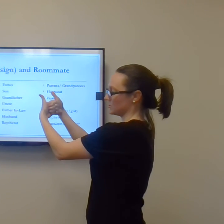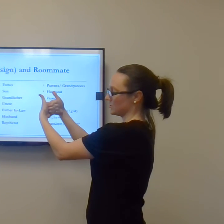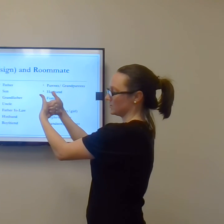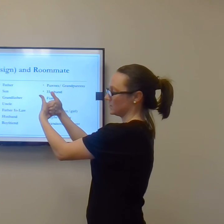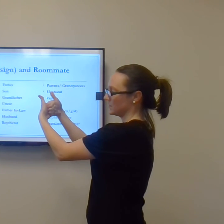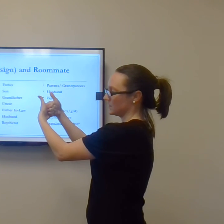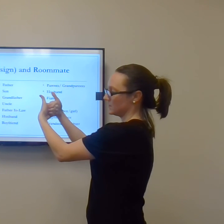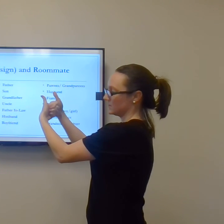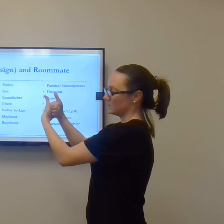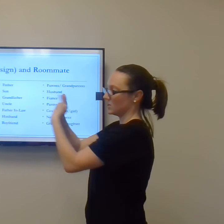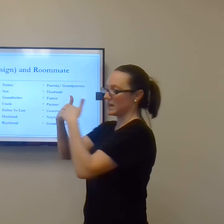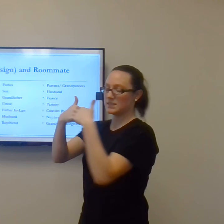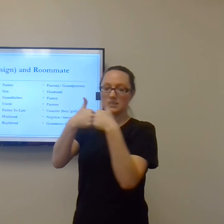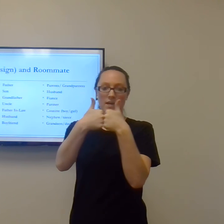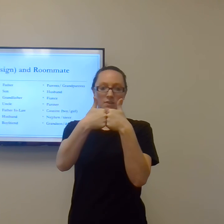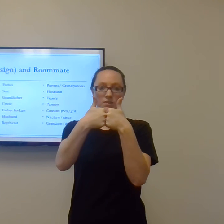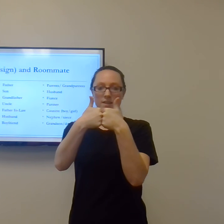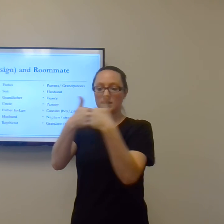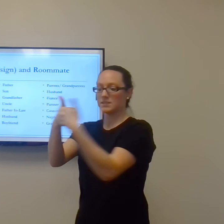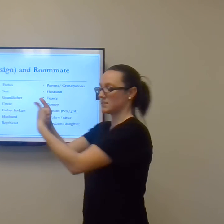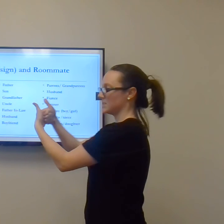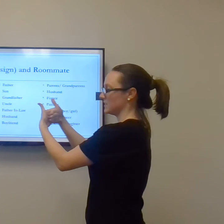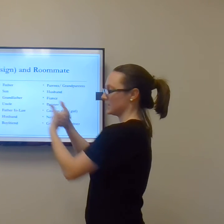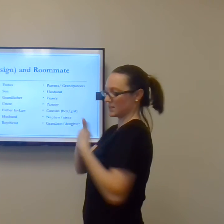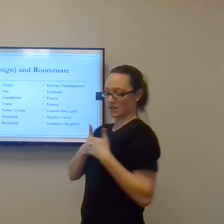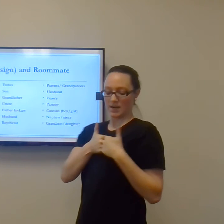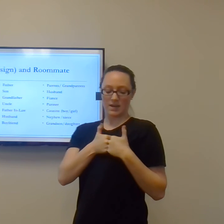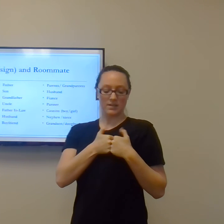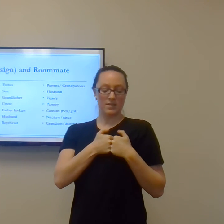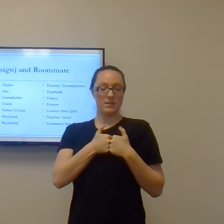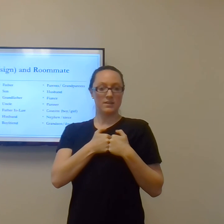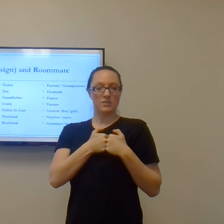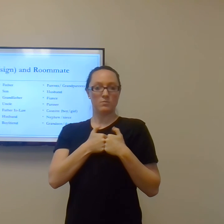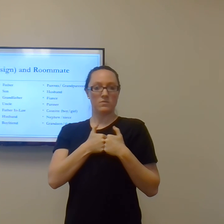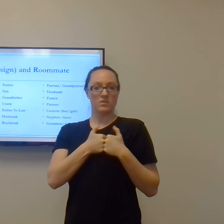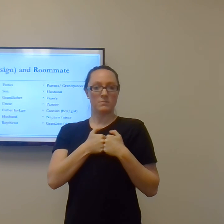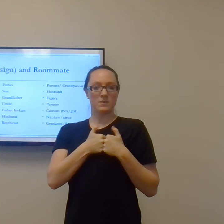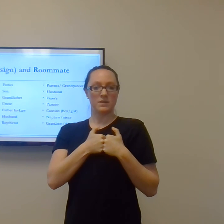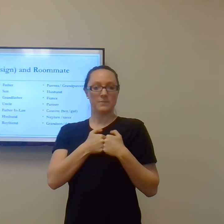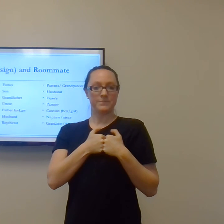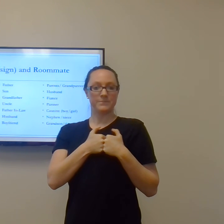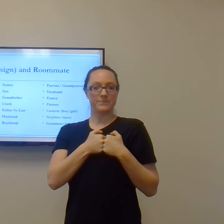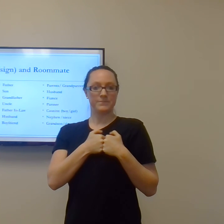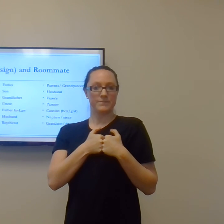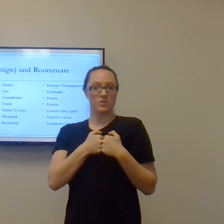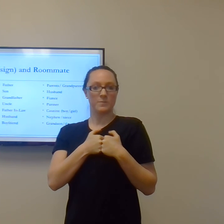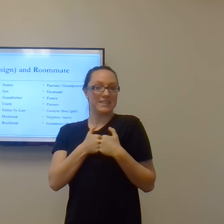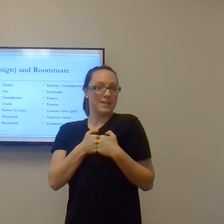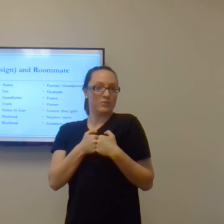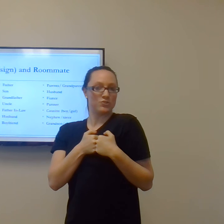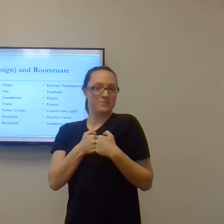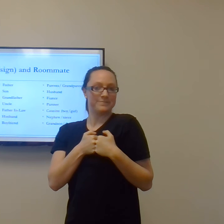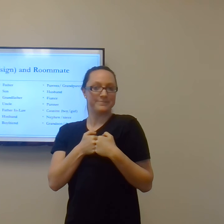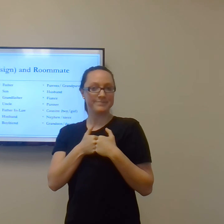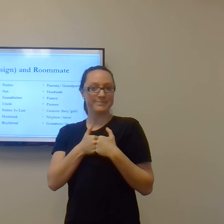your hands together like this, and you move your thumbs up and down. So that means lovers